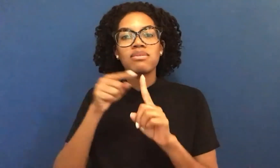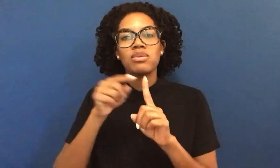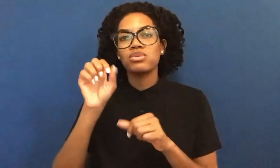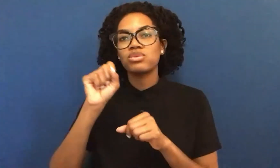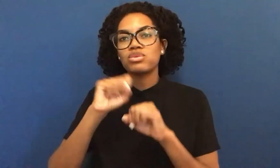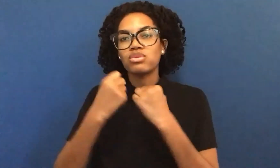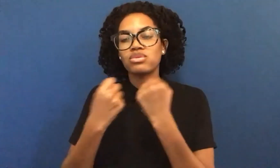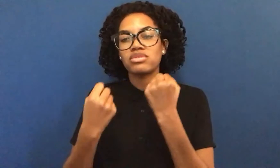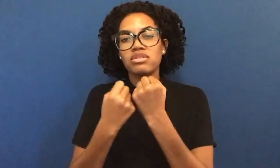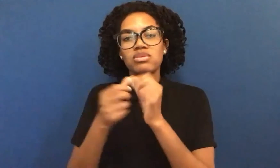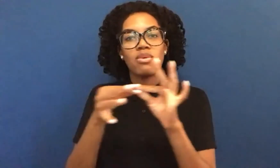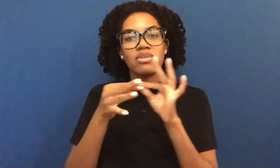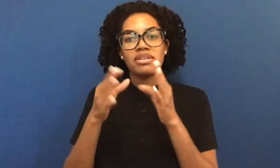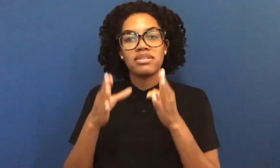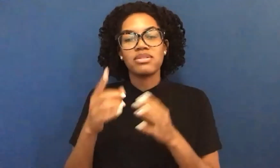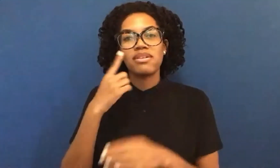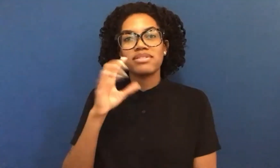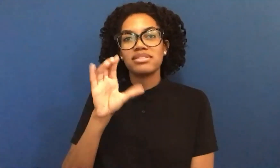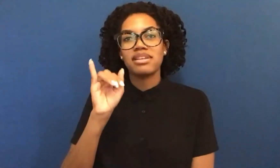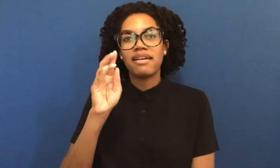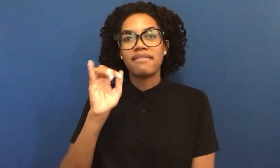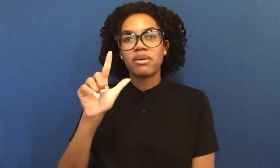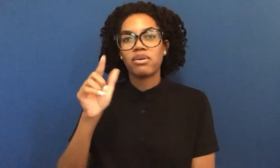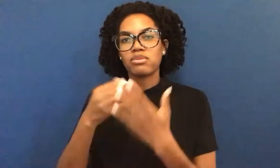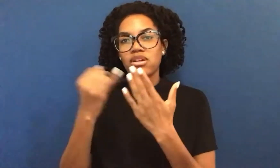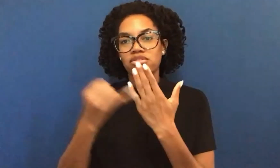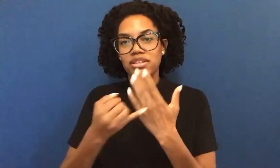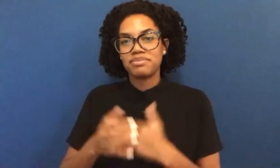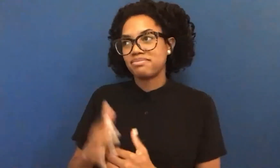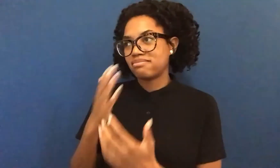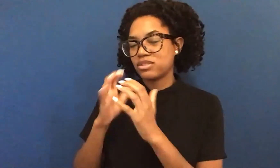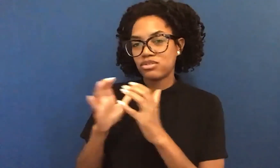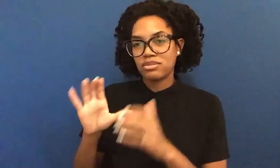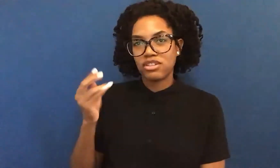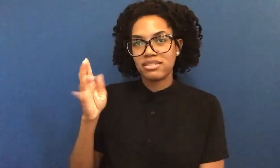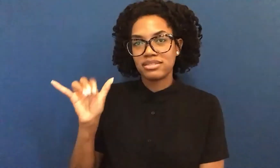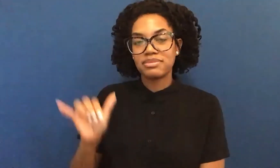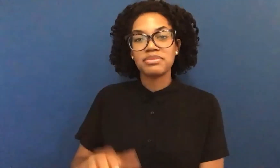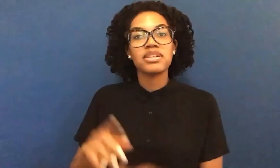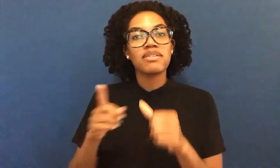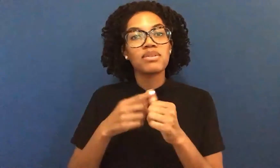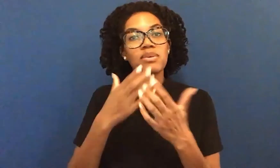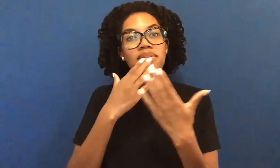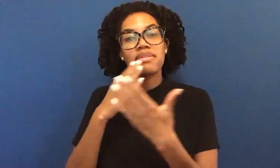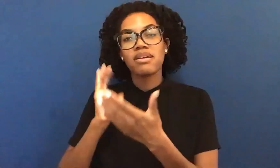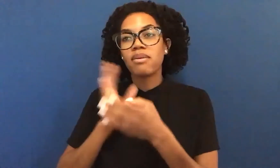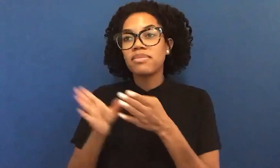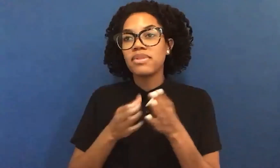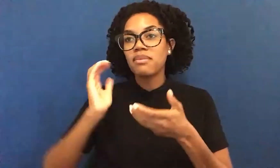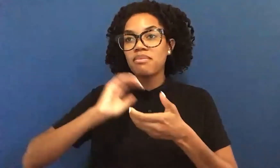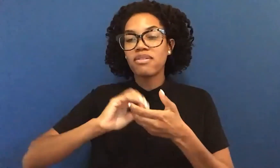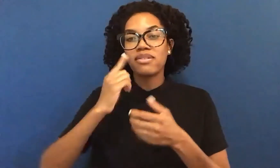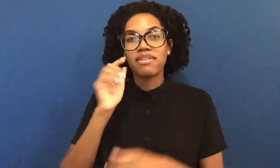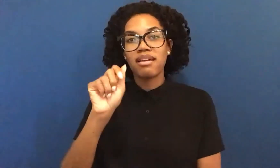Project. Thanks, Chauncey. First, I'd like to thank our planning partners for AIDSWatch, the